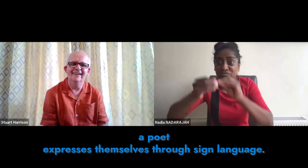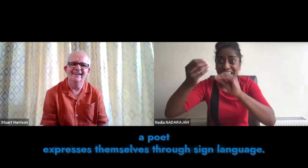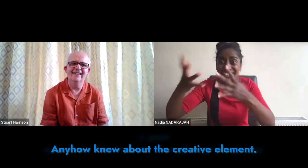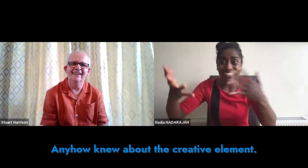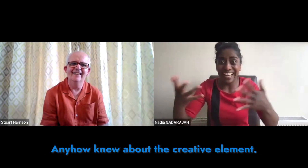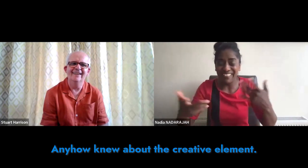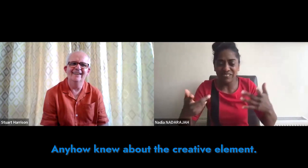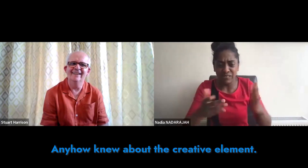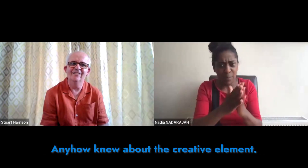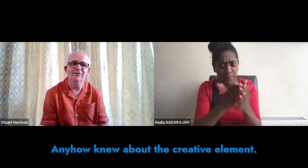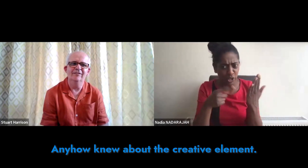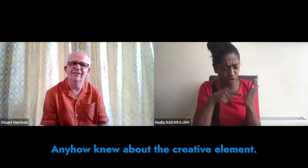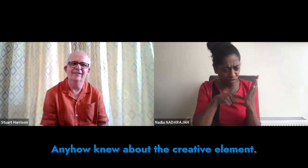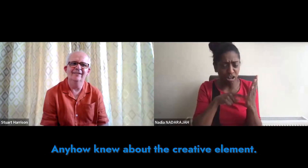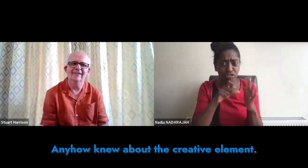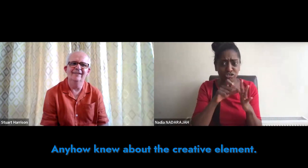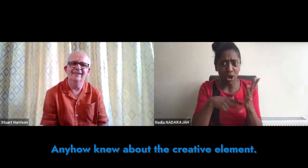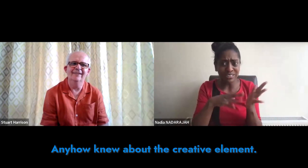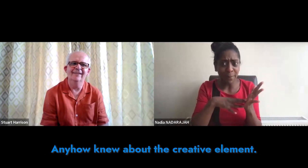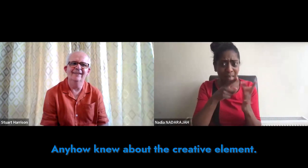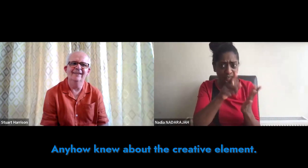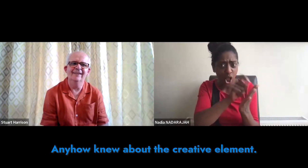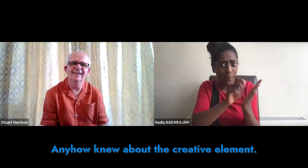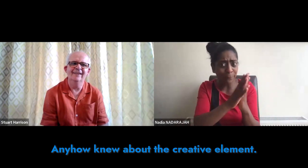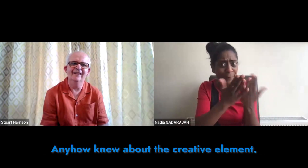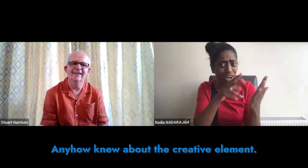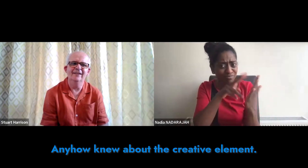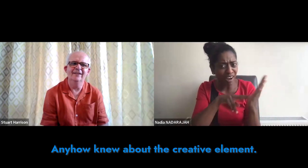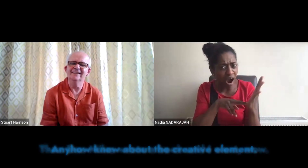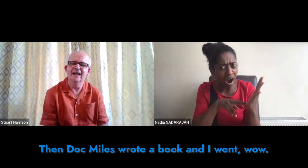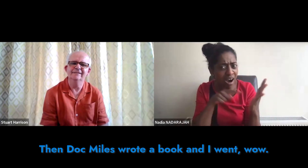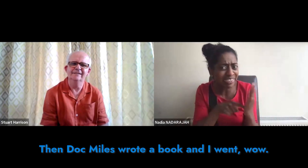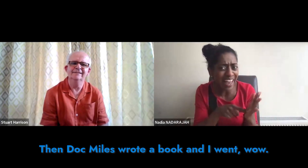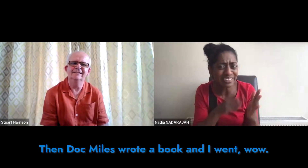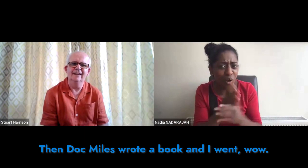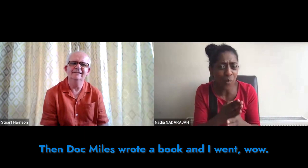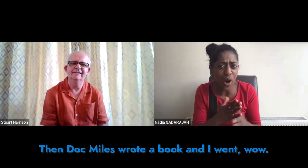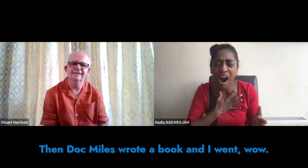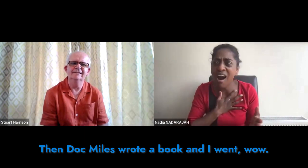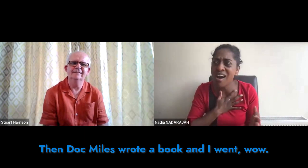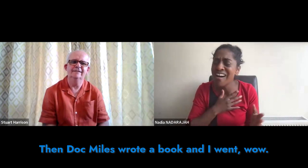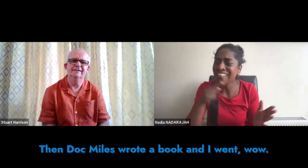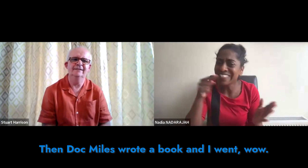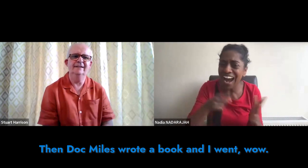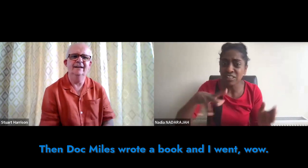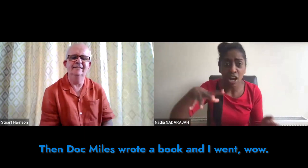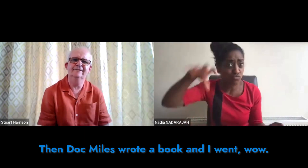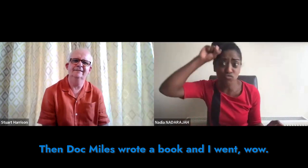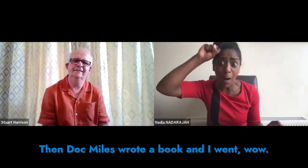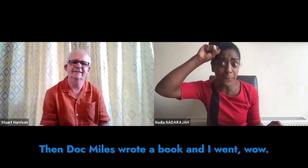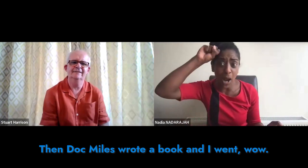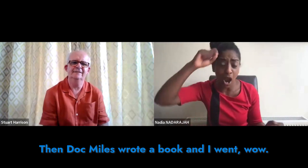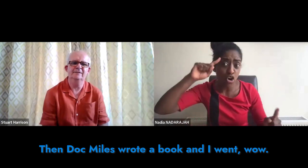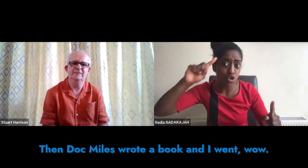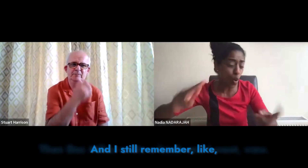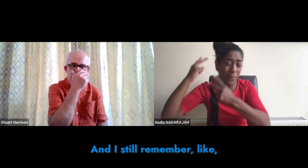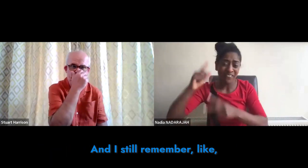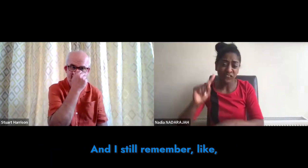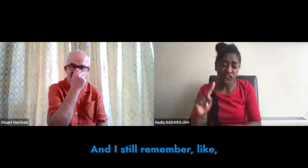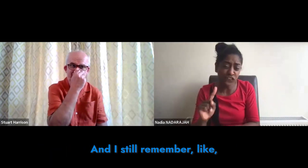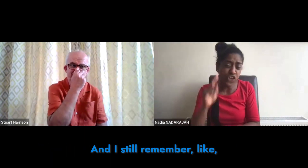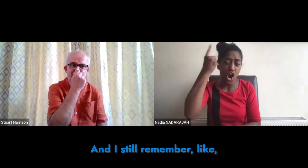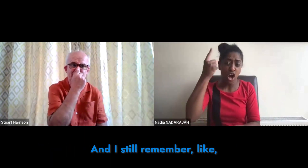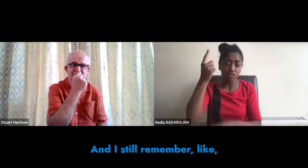language. Anyhow, knew about that creative element. Then Dot Miles wrote a book, and I went, wow.